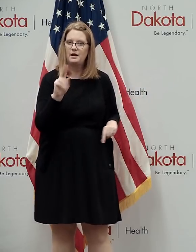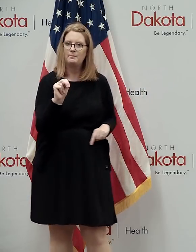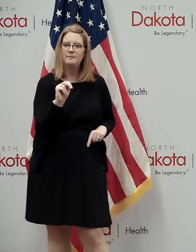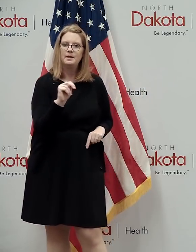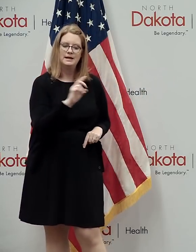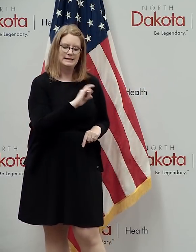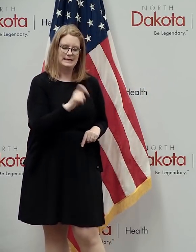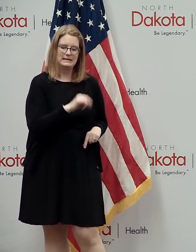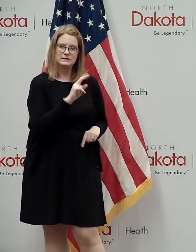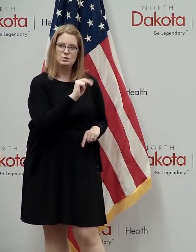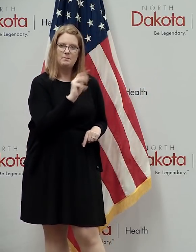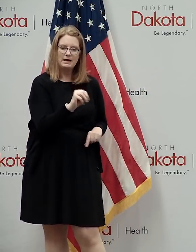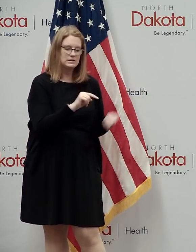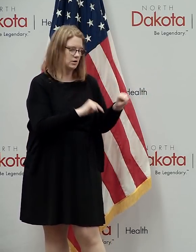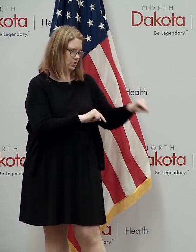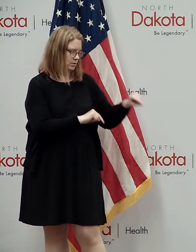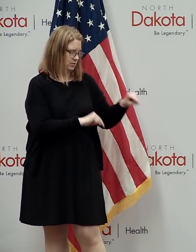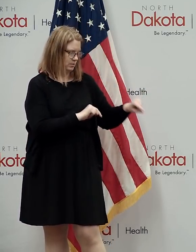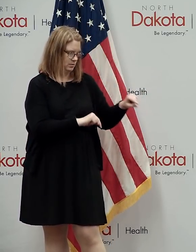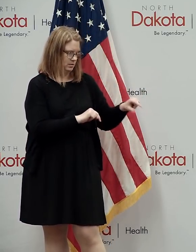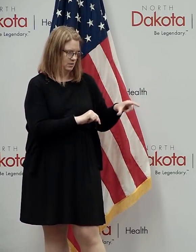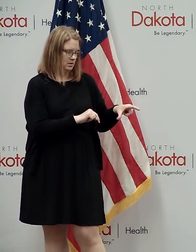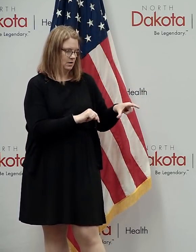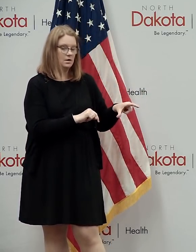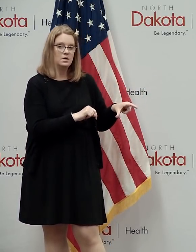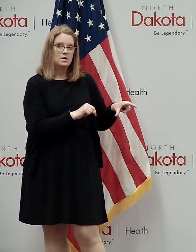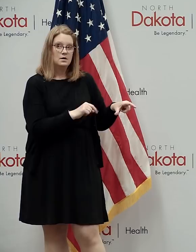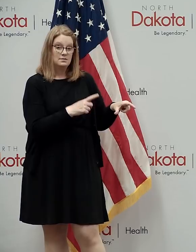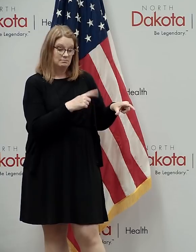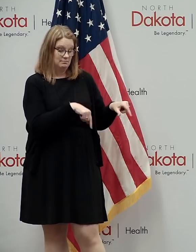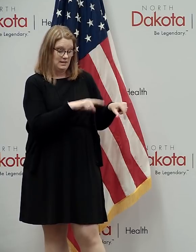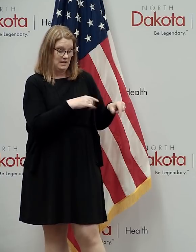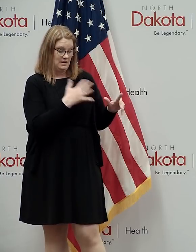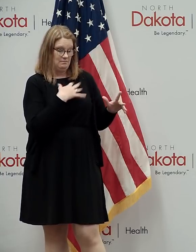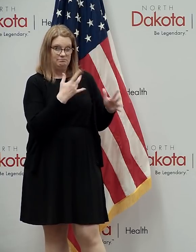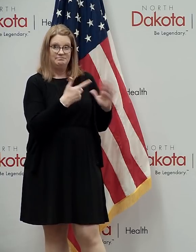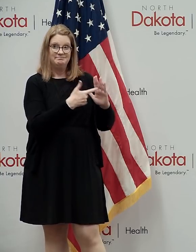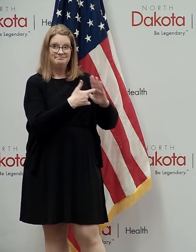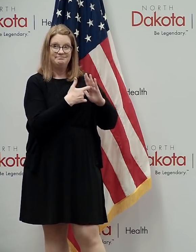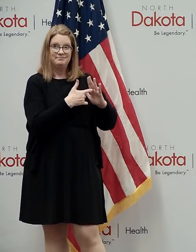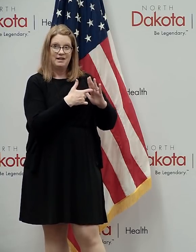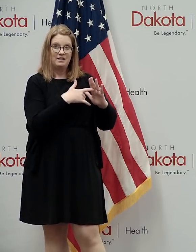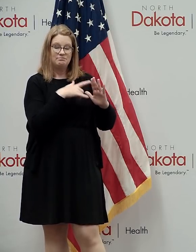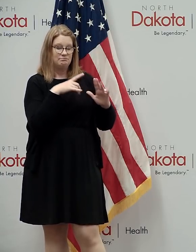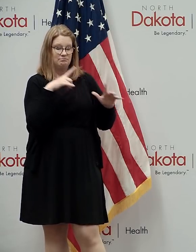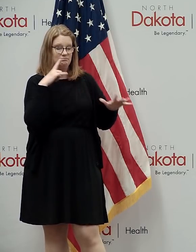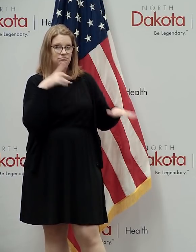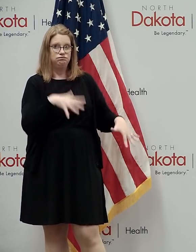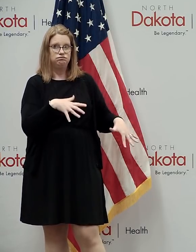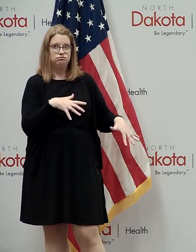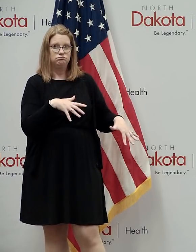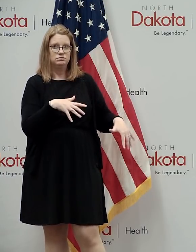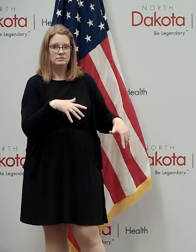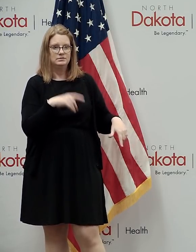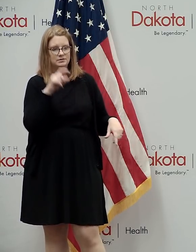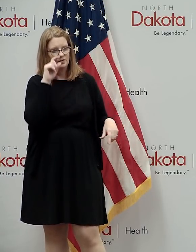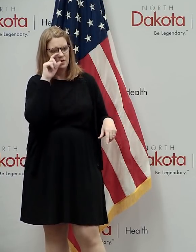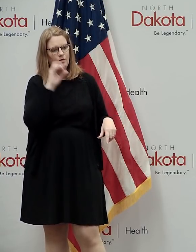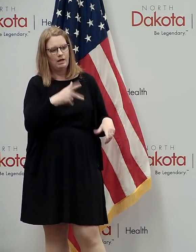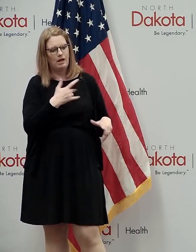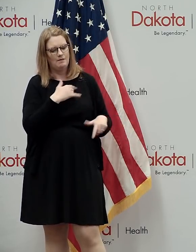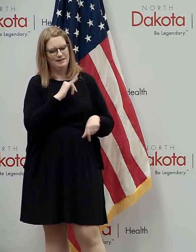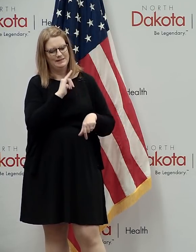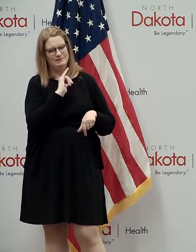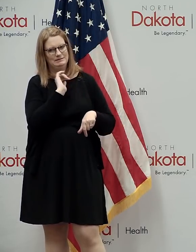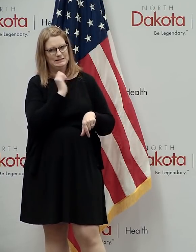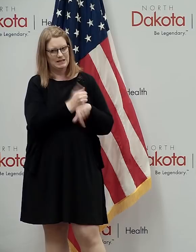Mexico, if you said, okay, they also had a demand shock, I'm going to bring one rig back, or I'm going to bring 2 rigs back.